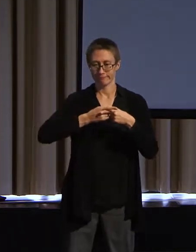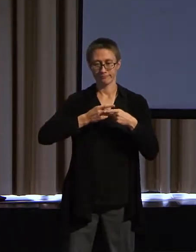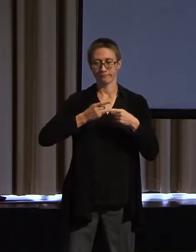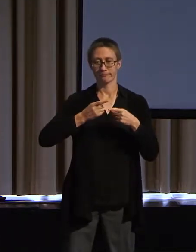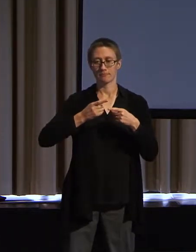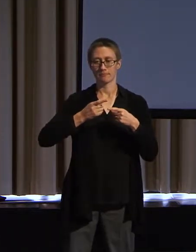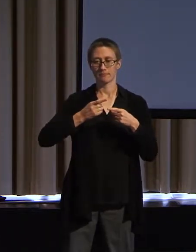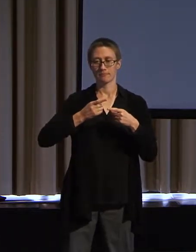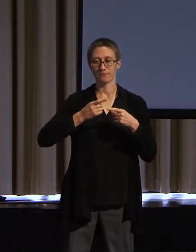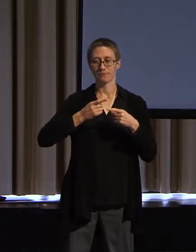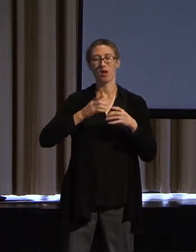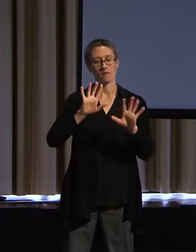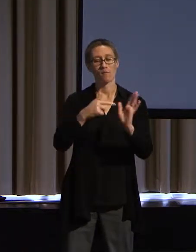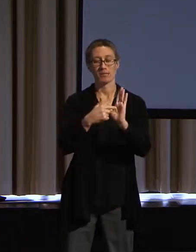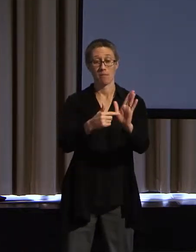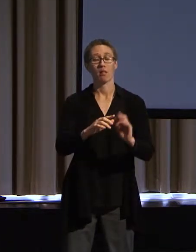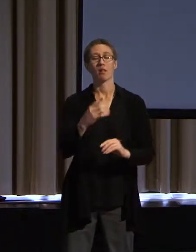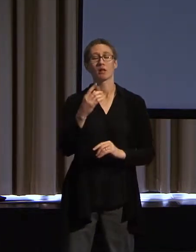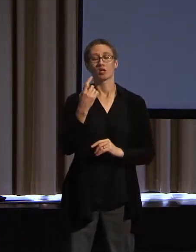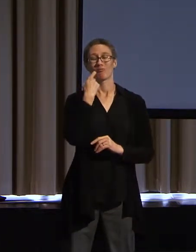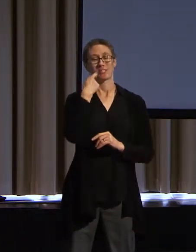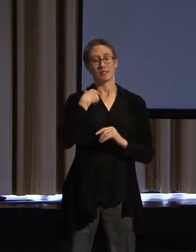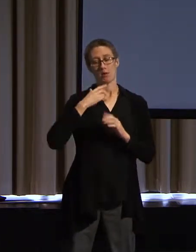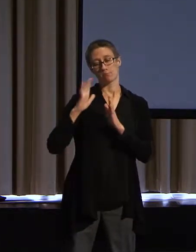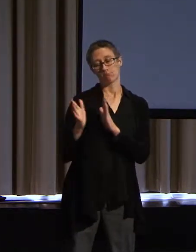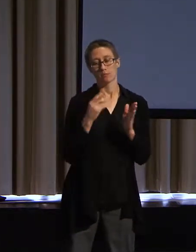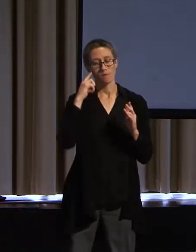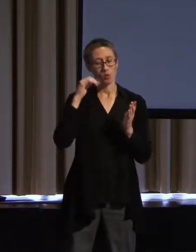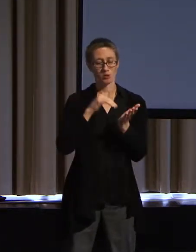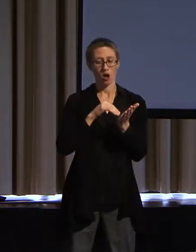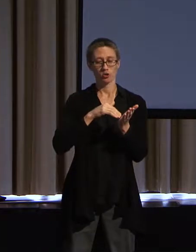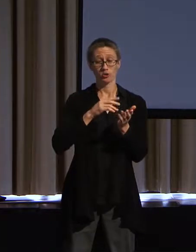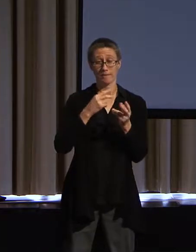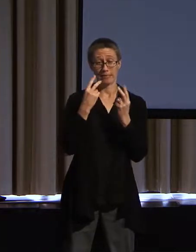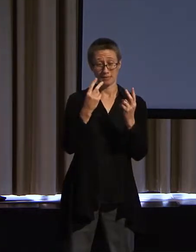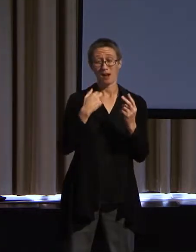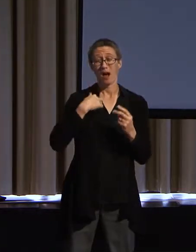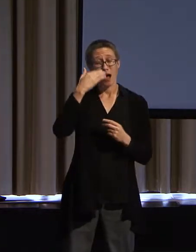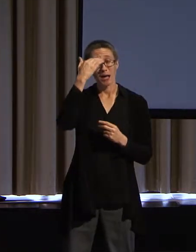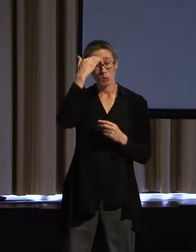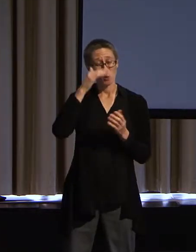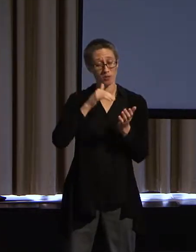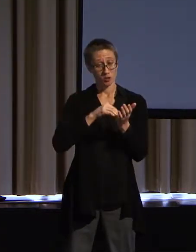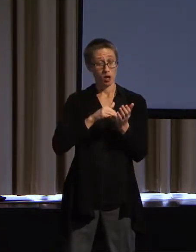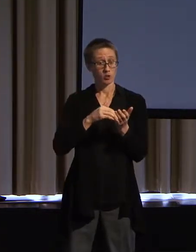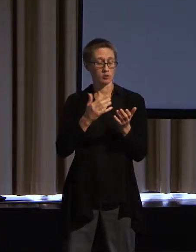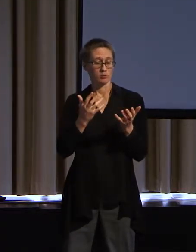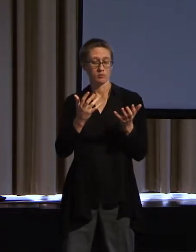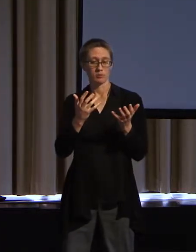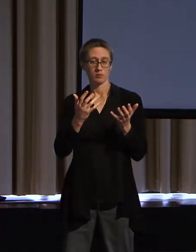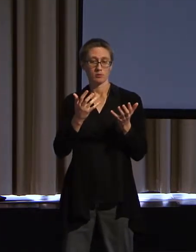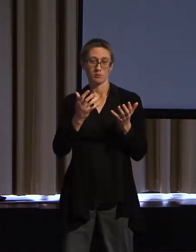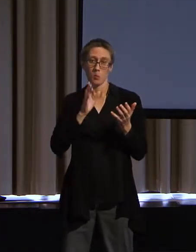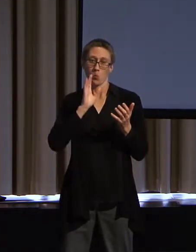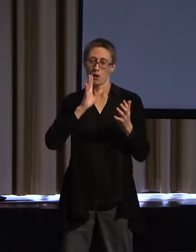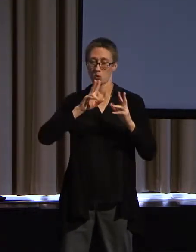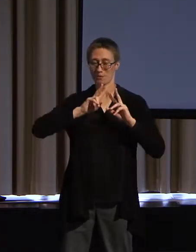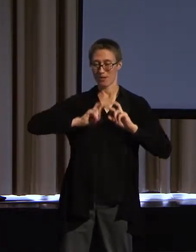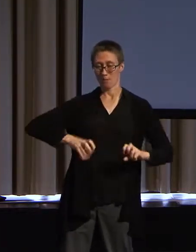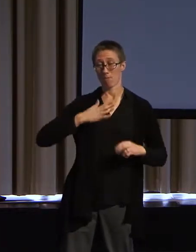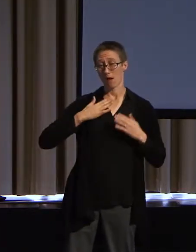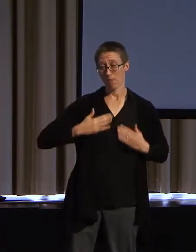doctor's visit recently, I knew the doctor would want to examine my body, to touch and move my joints as he wanted. As a